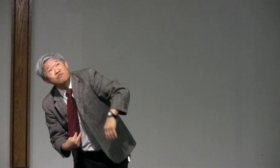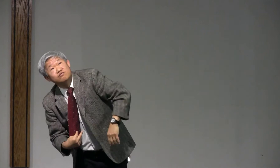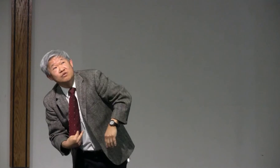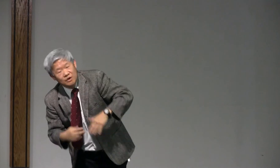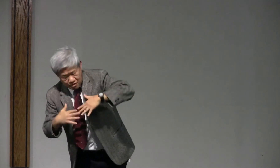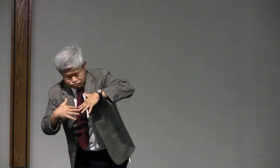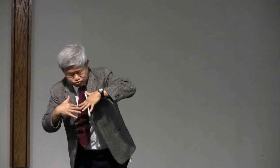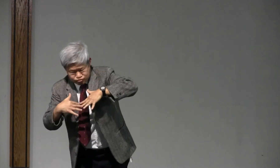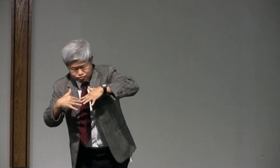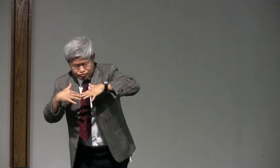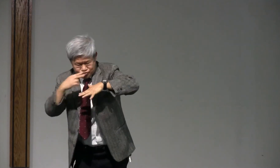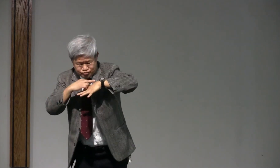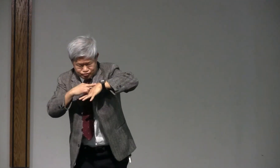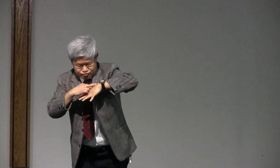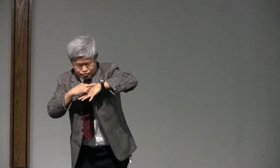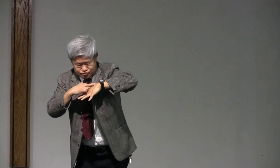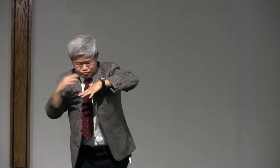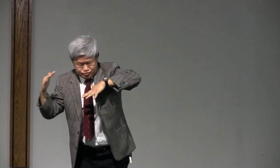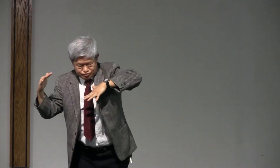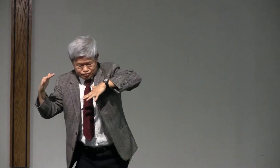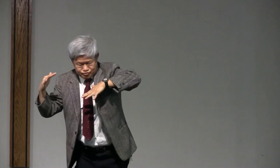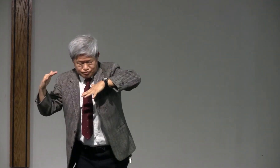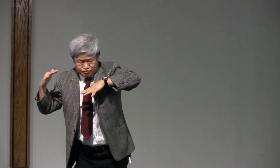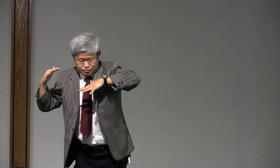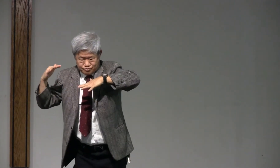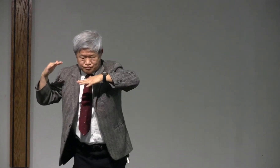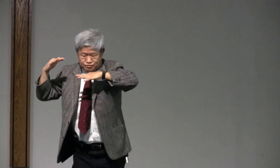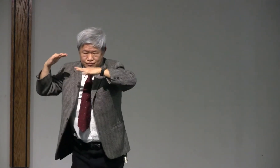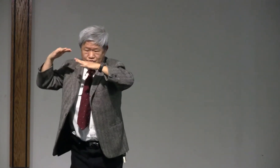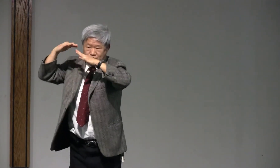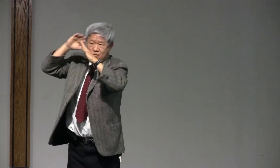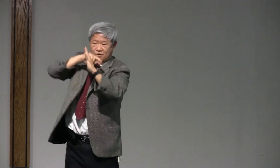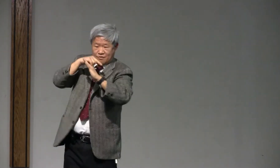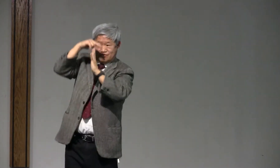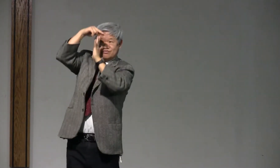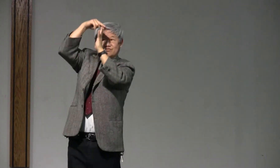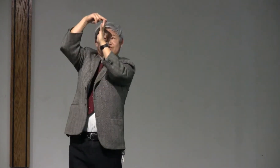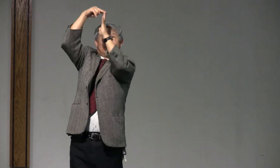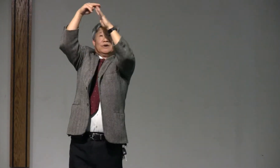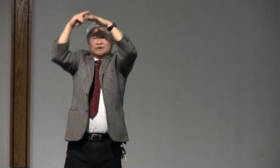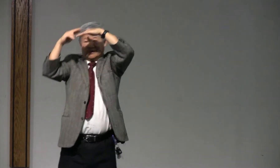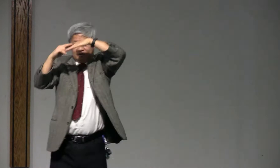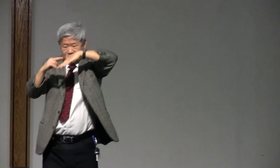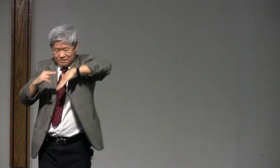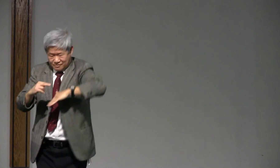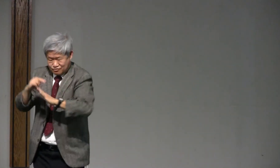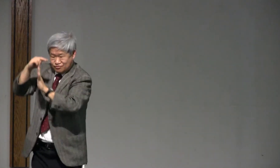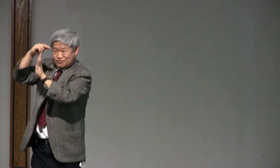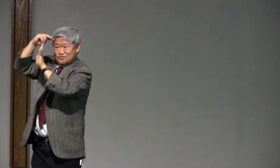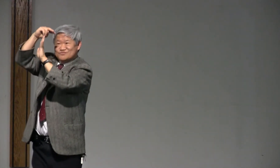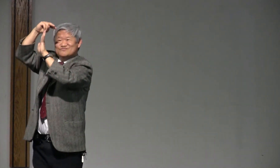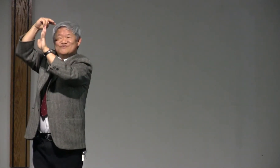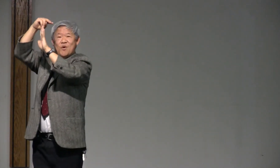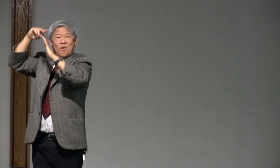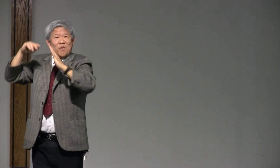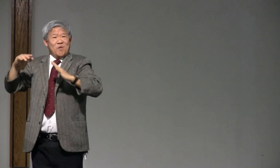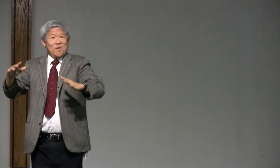You see the waves over their heads. surfboards riding the